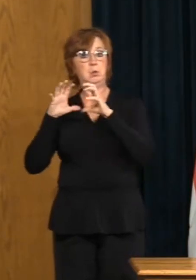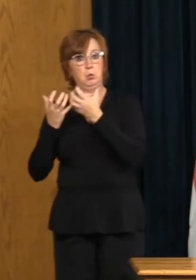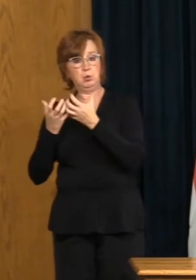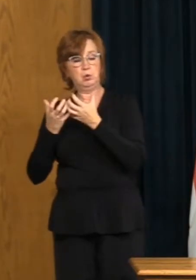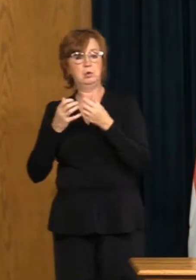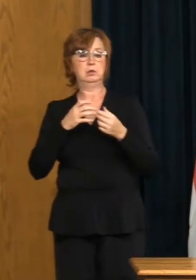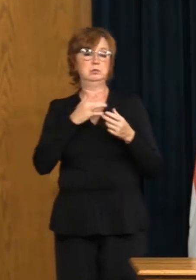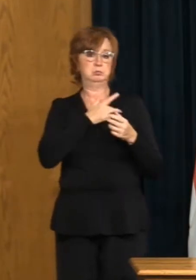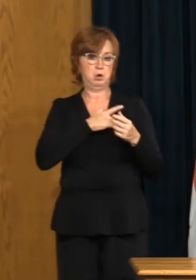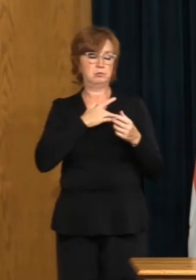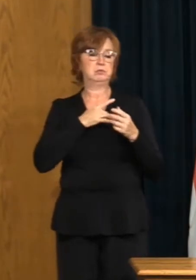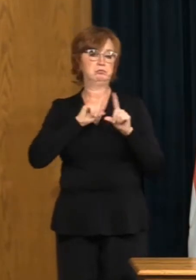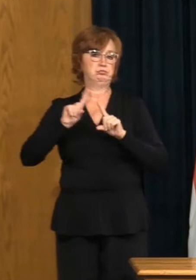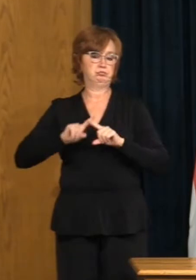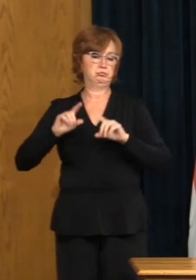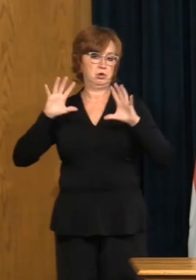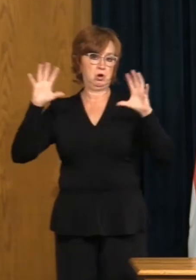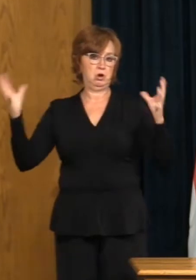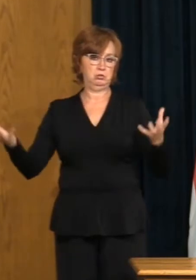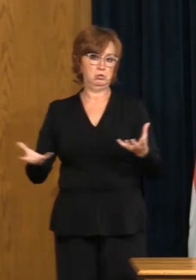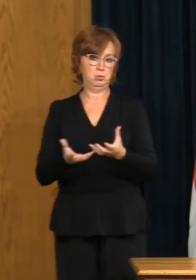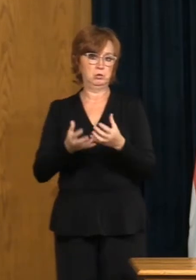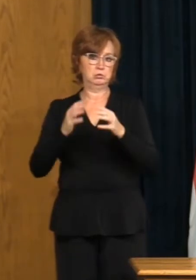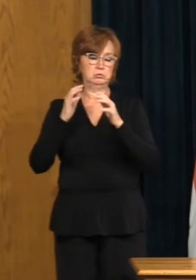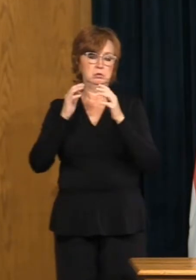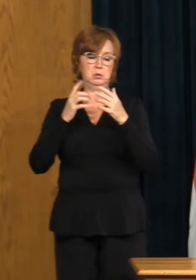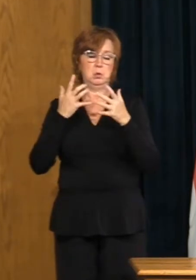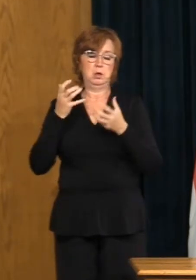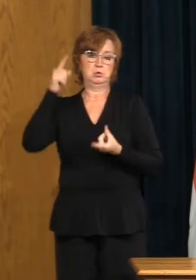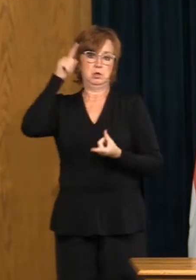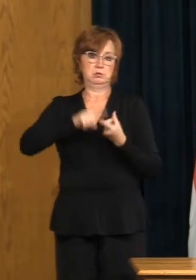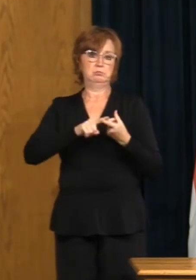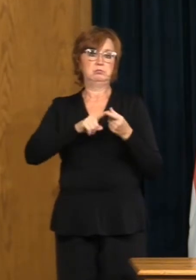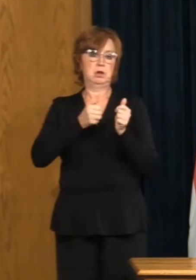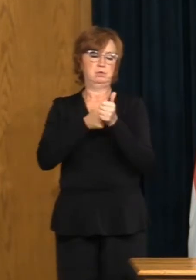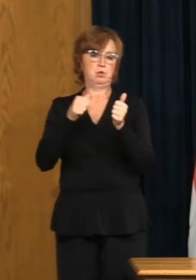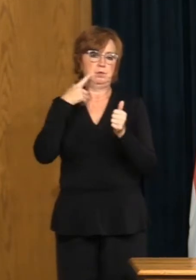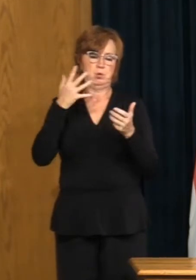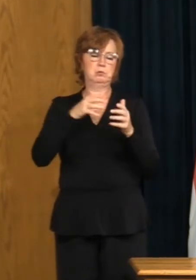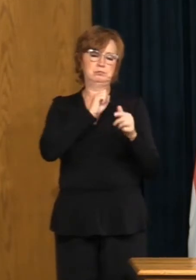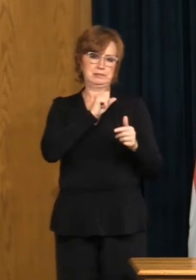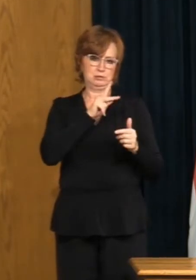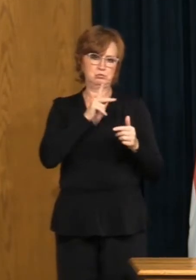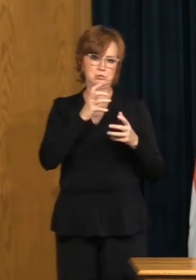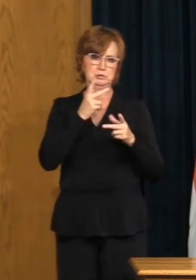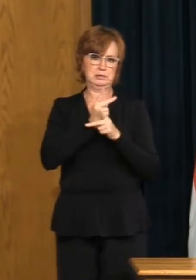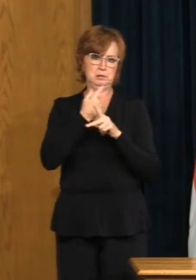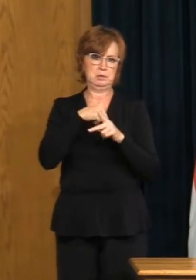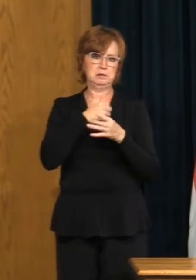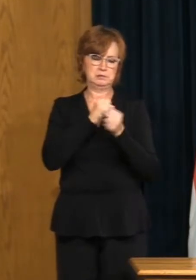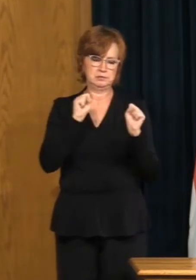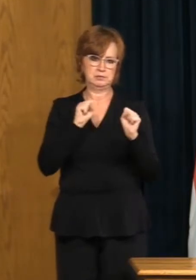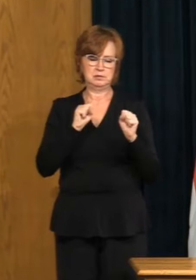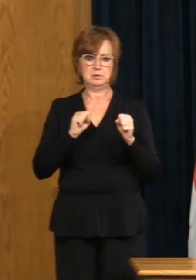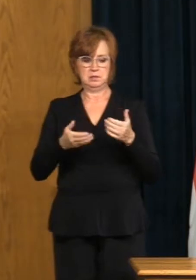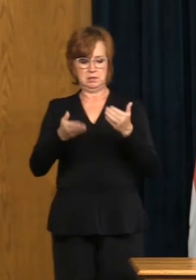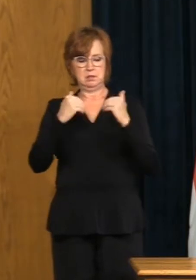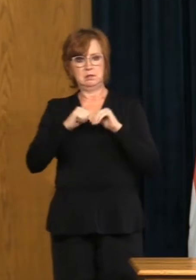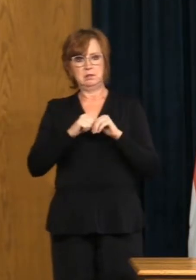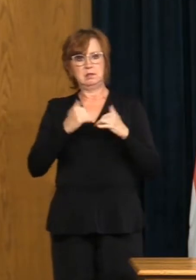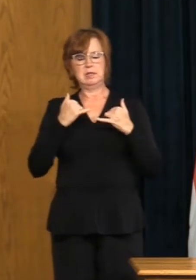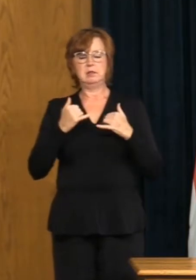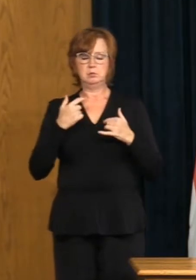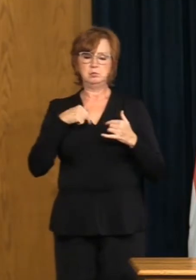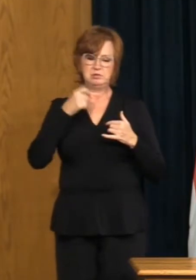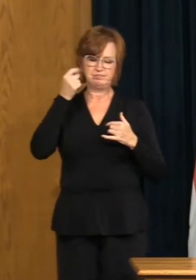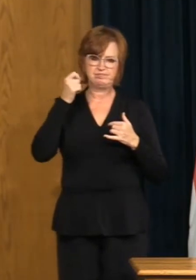from happening in Saskatchewan. And finally, we need to understand that, although some of us may feel a bit of a COVID fatigue, even